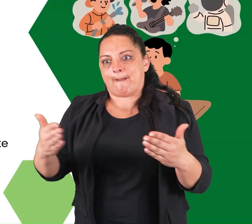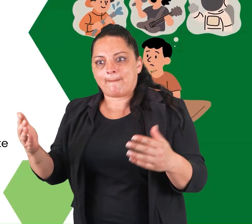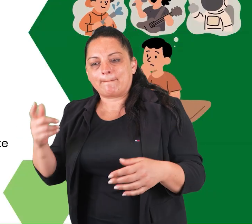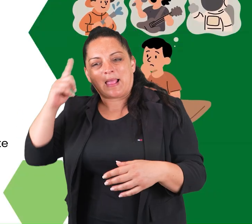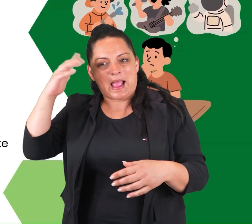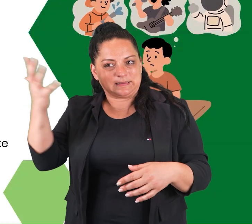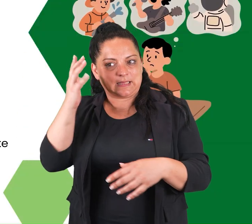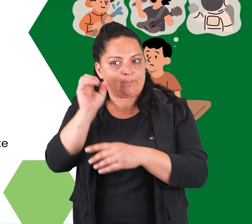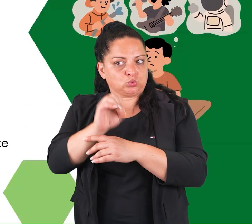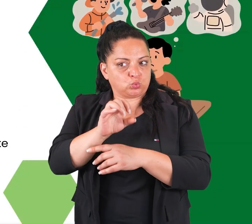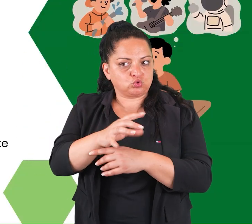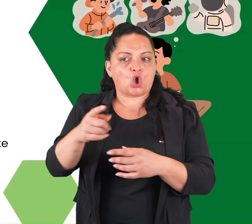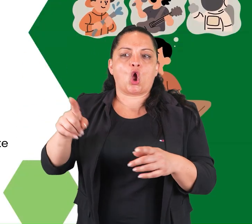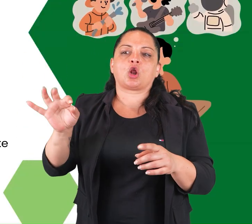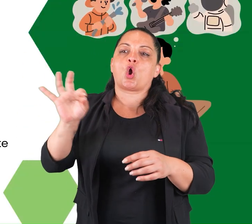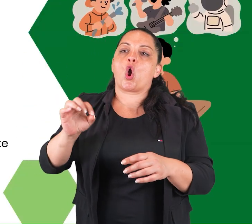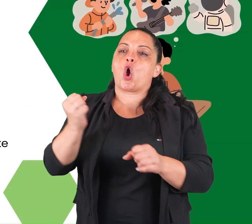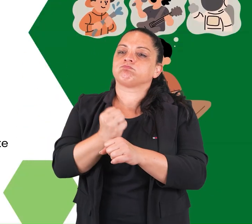and employment.